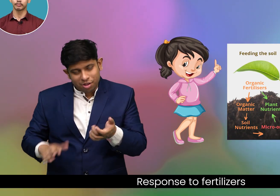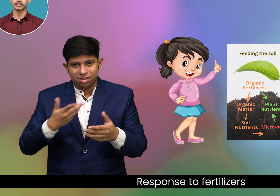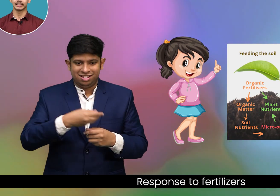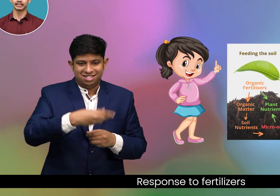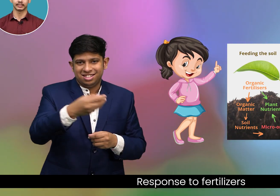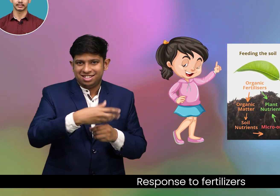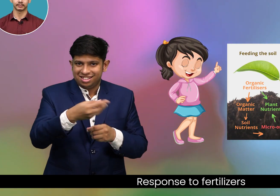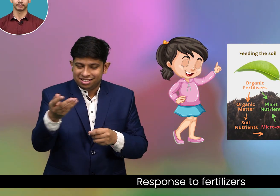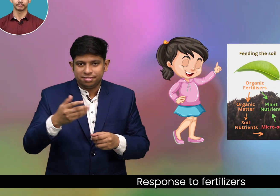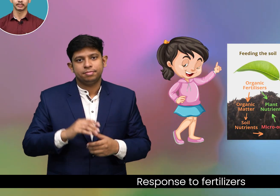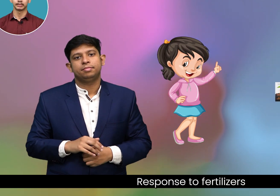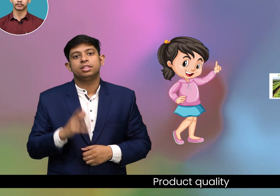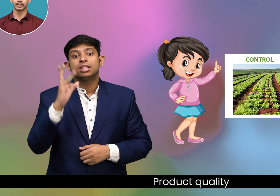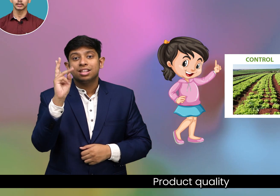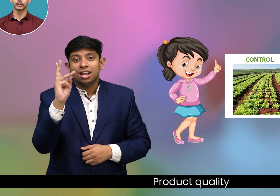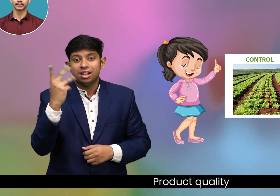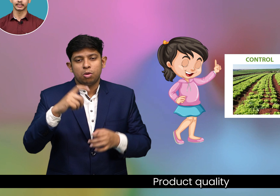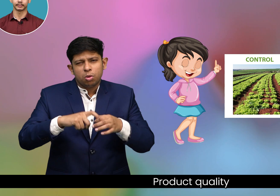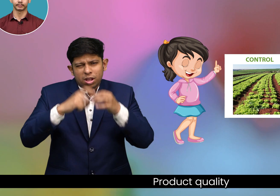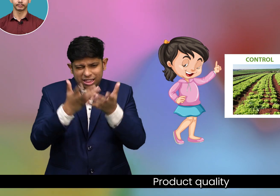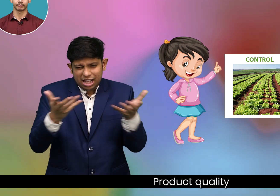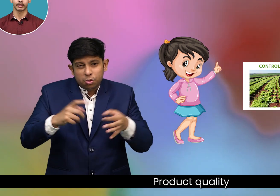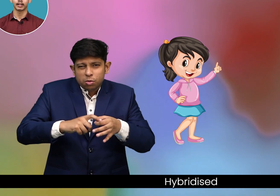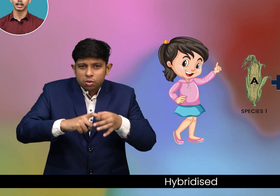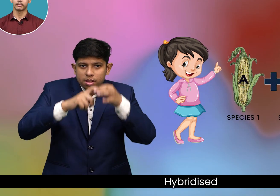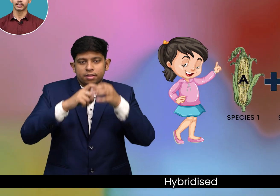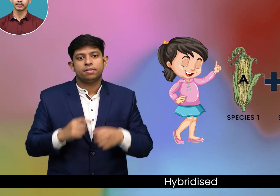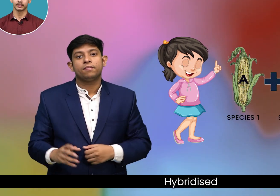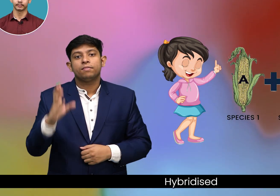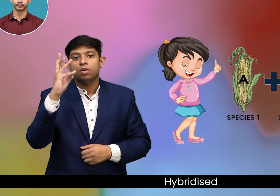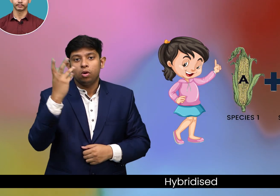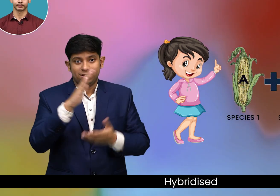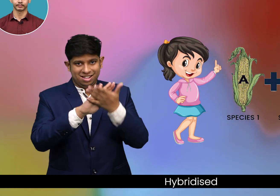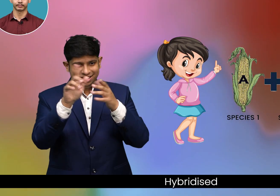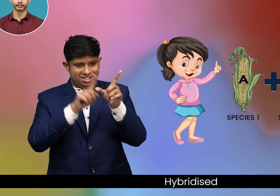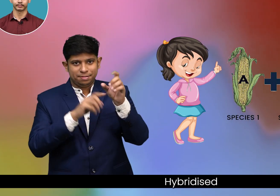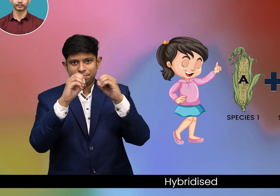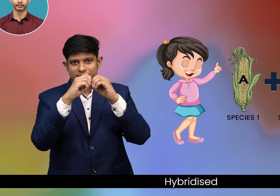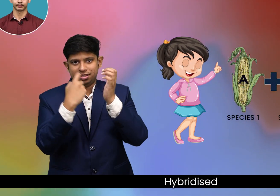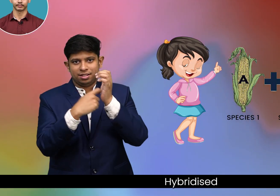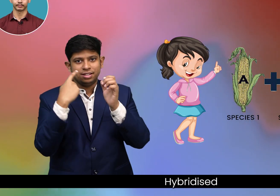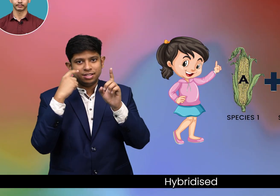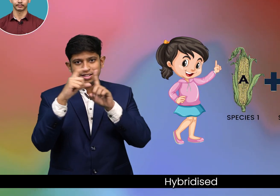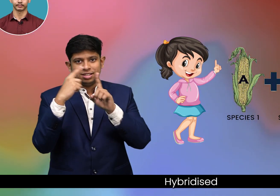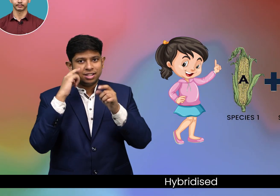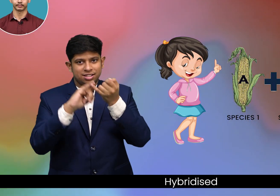Response to fertilizers. Product quality. Hybridized.